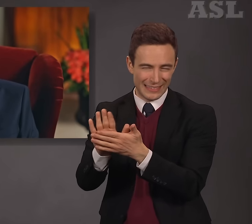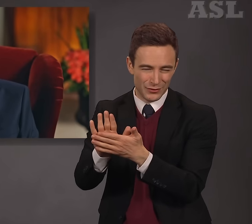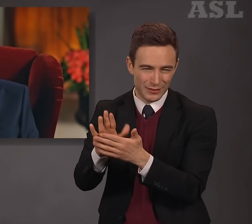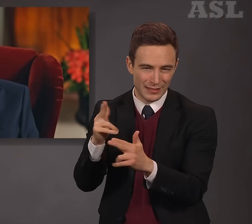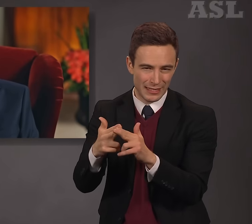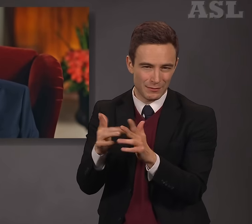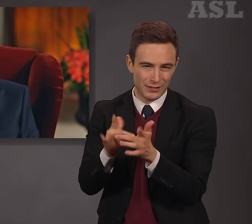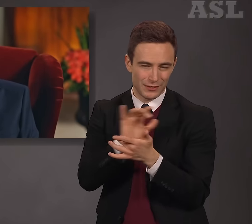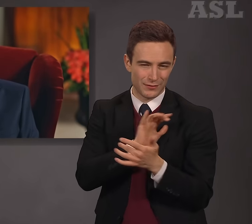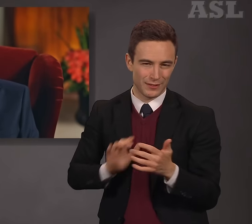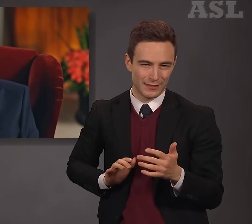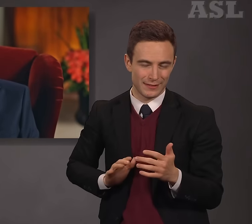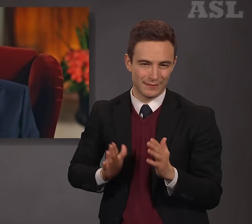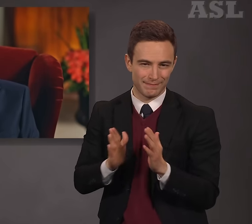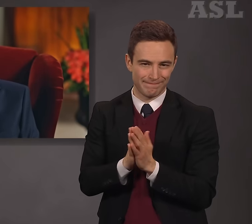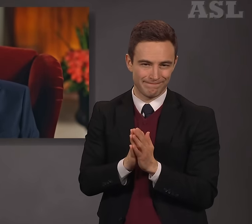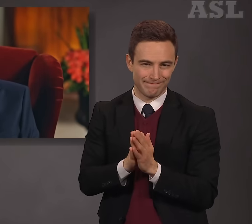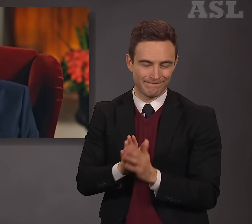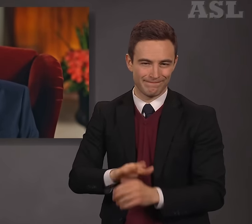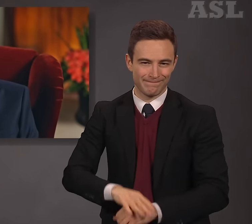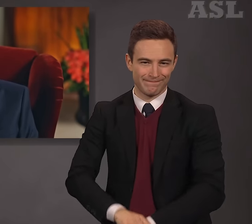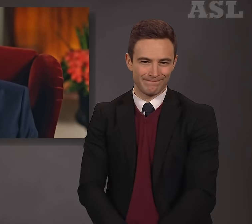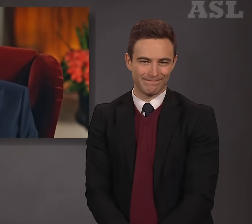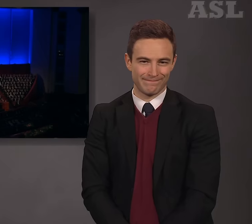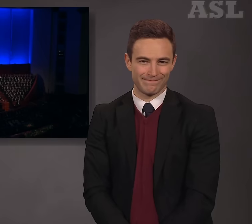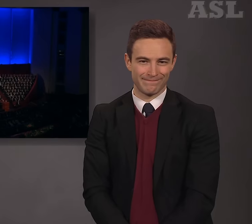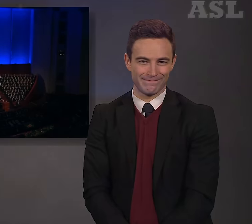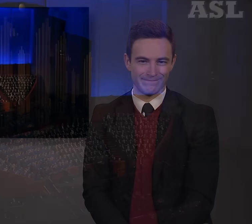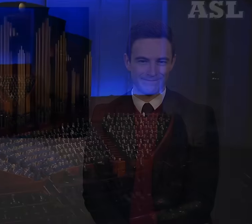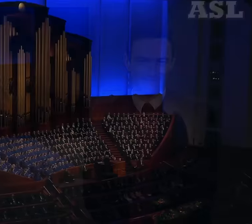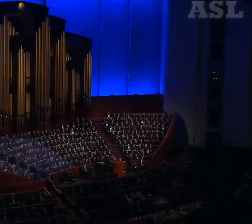of Jesus Christ. Amen.